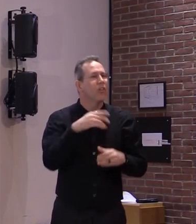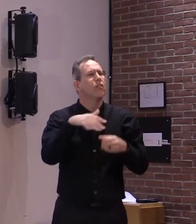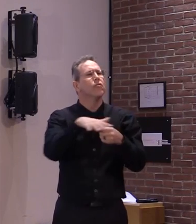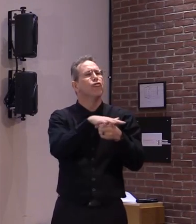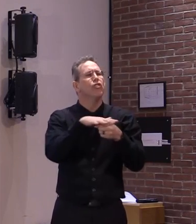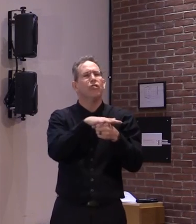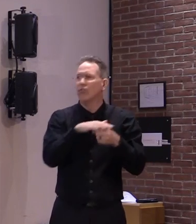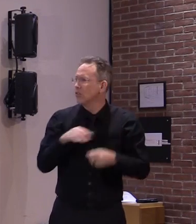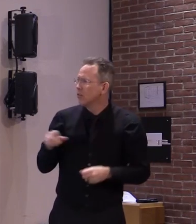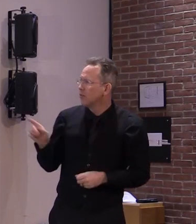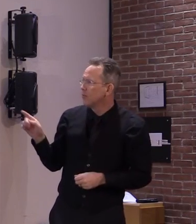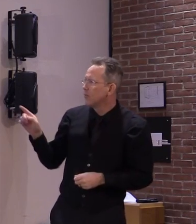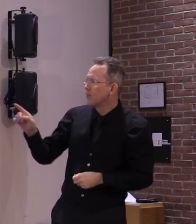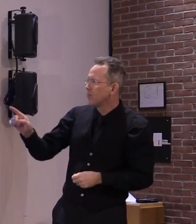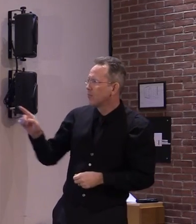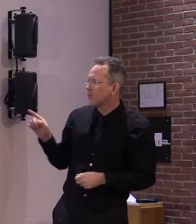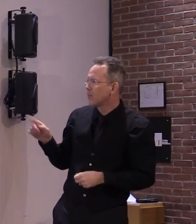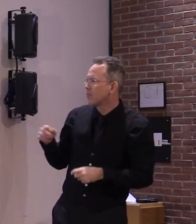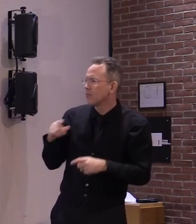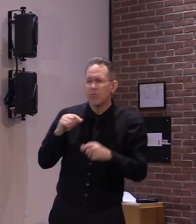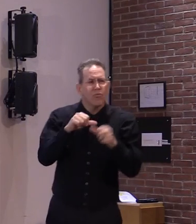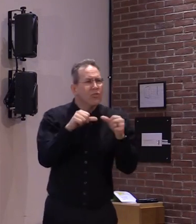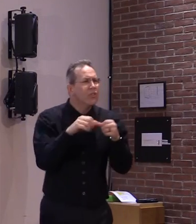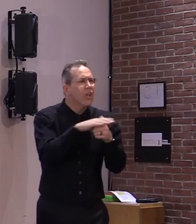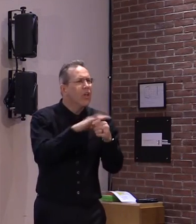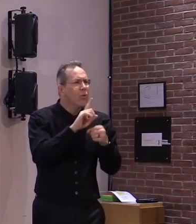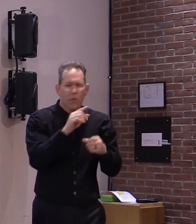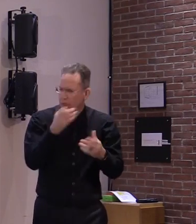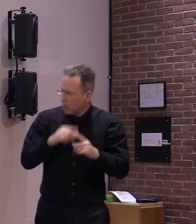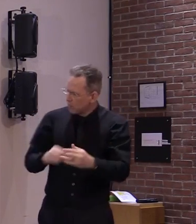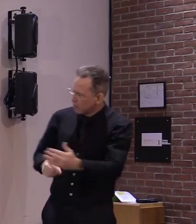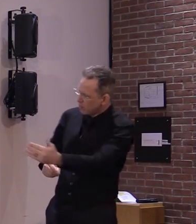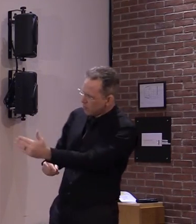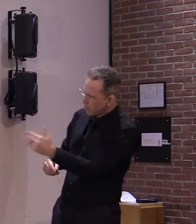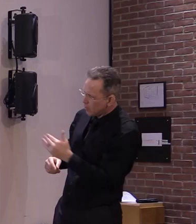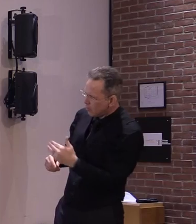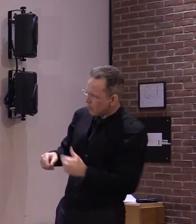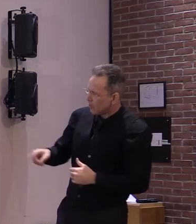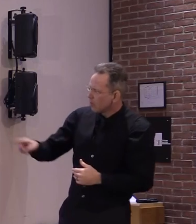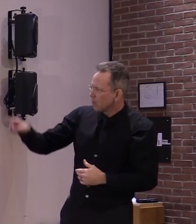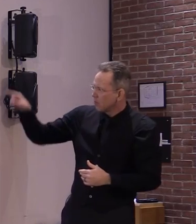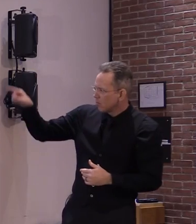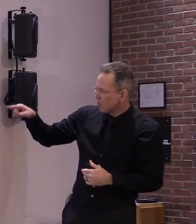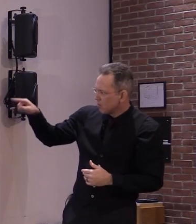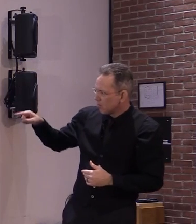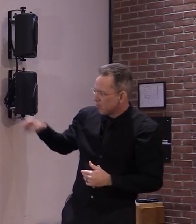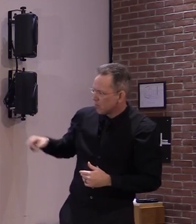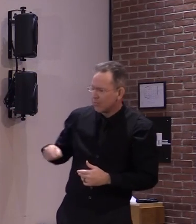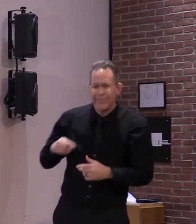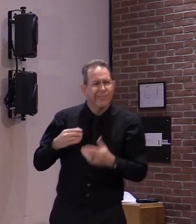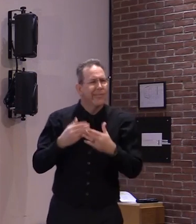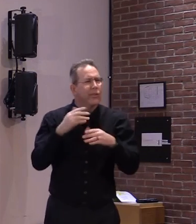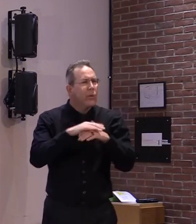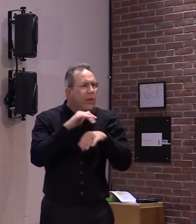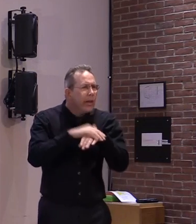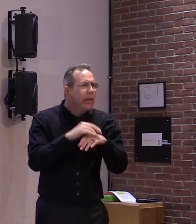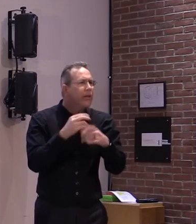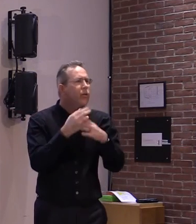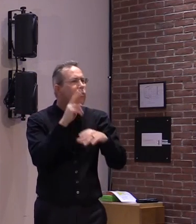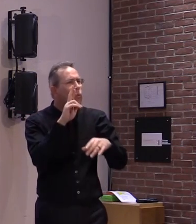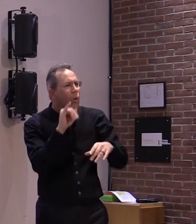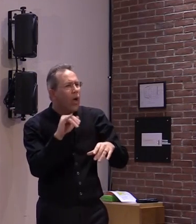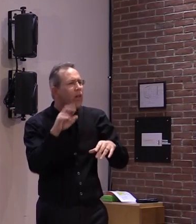also saw significant improvement across the region regarding the positivity rate, hospitalization rate, and fatality rate as